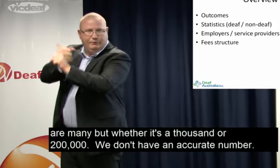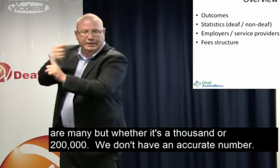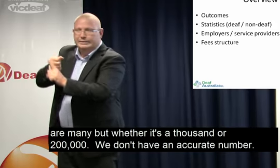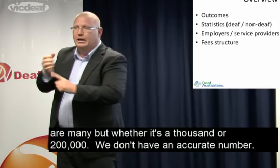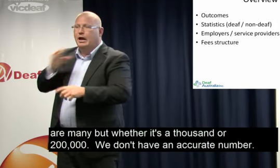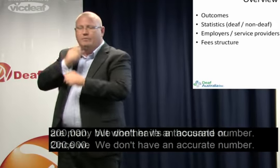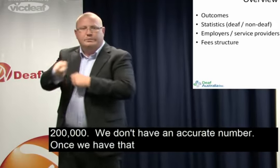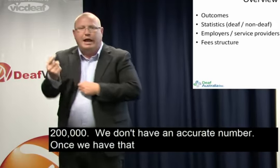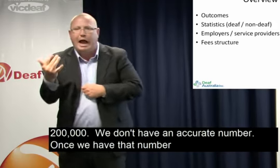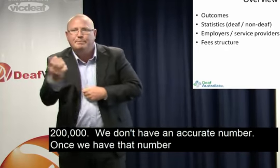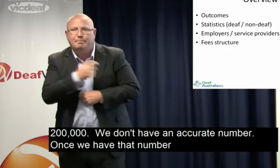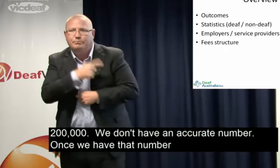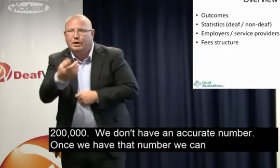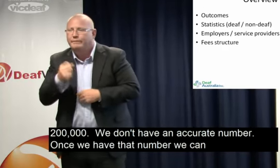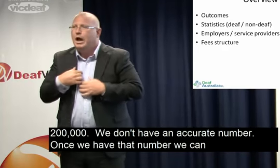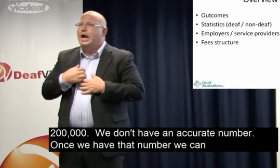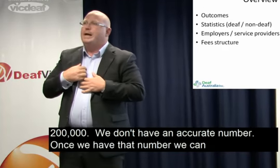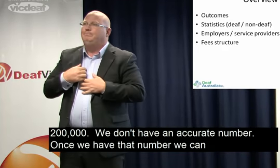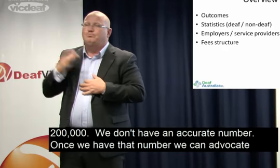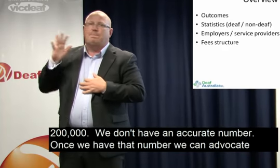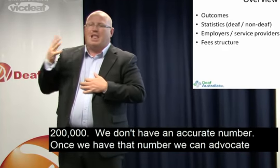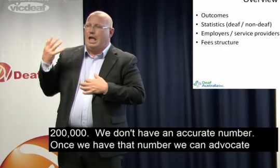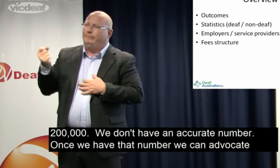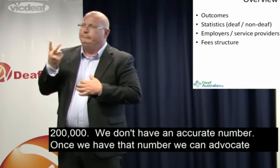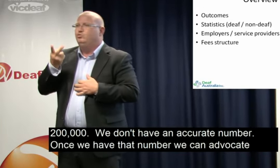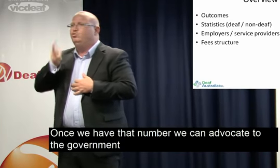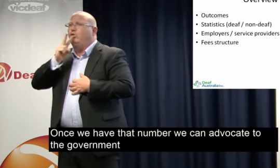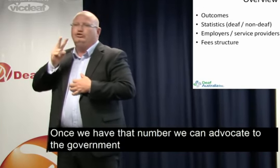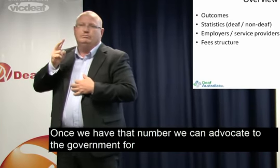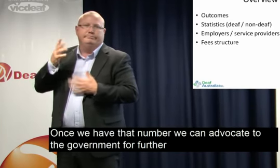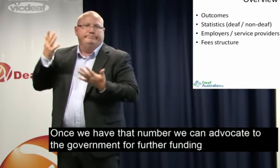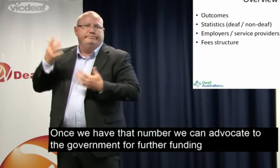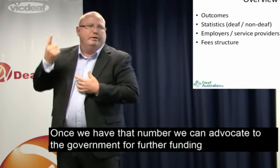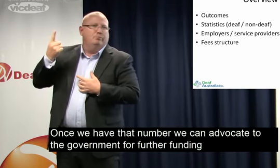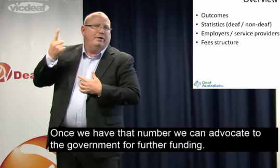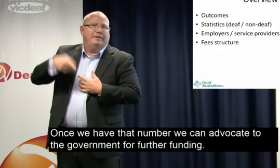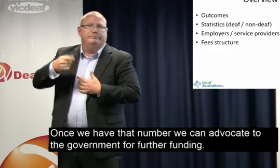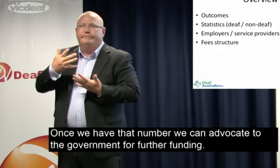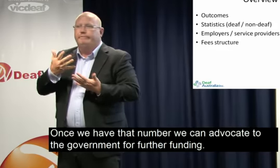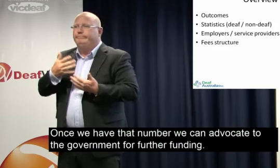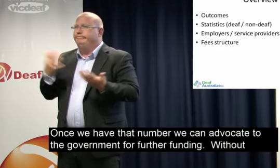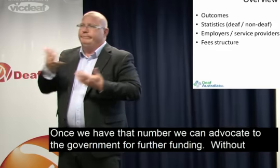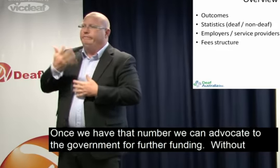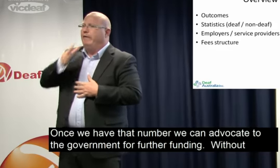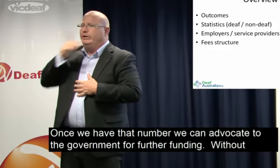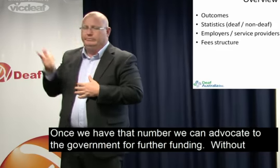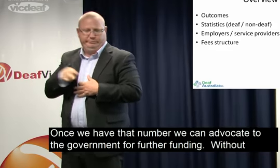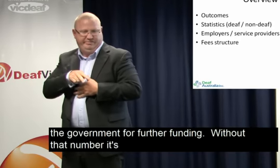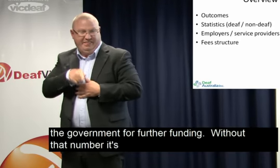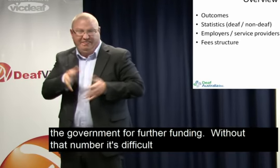it's difficult to do so. So we often advocate for various issues and projects, and they'll ask us, how many people do you have who